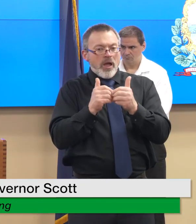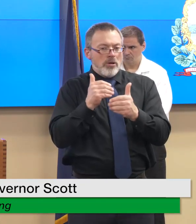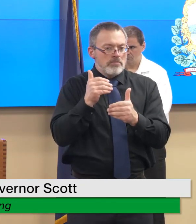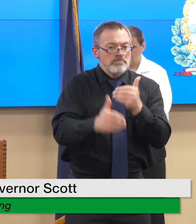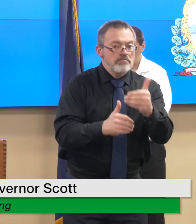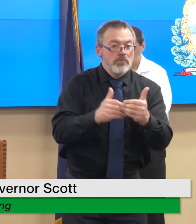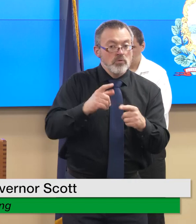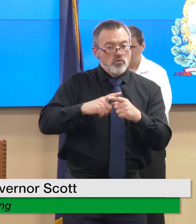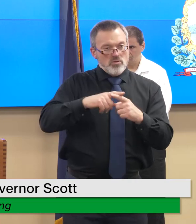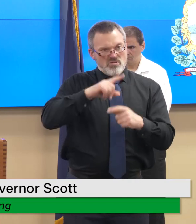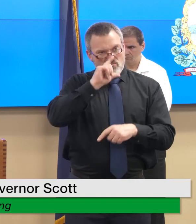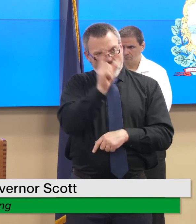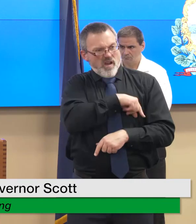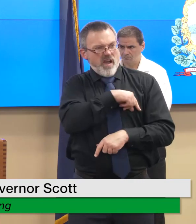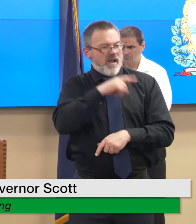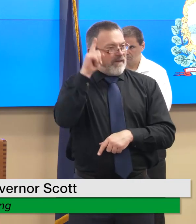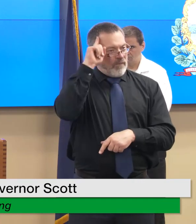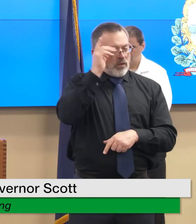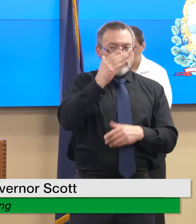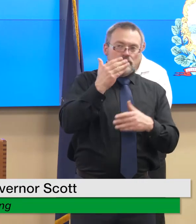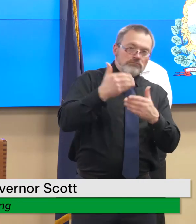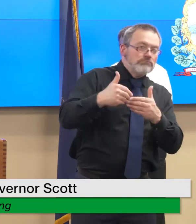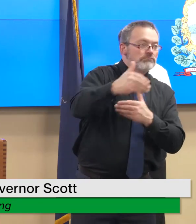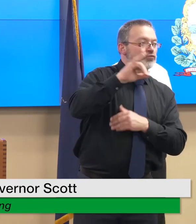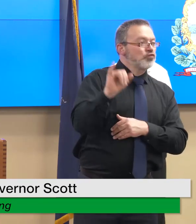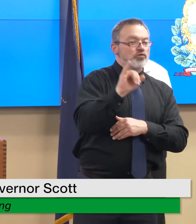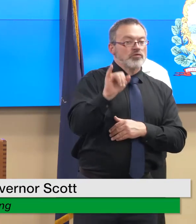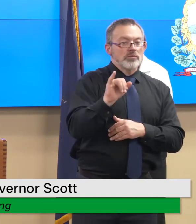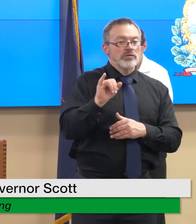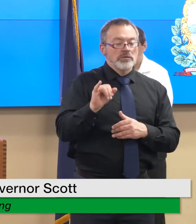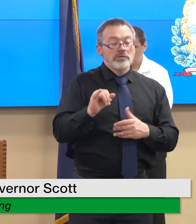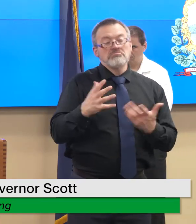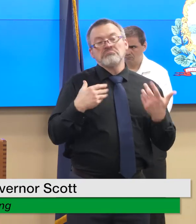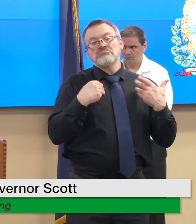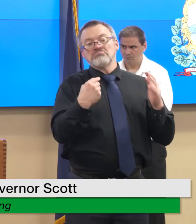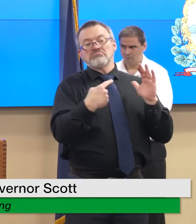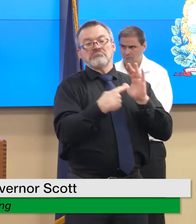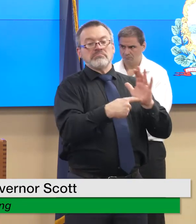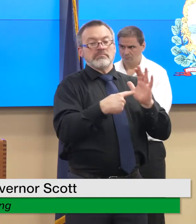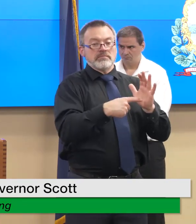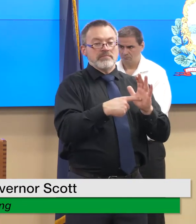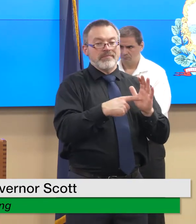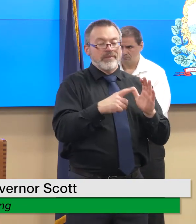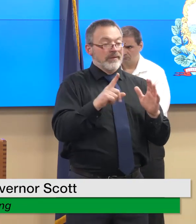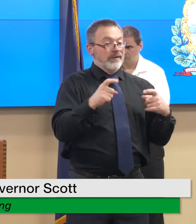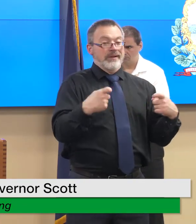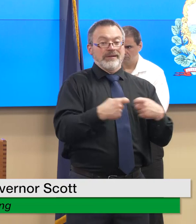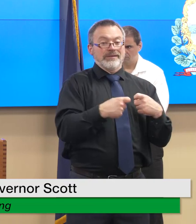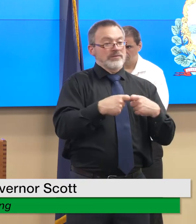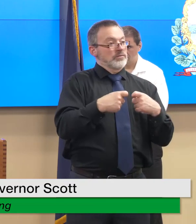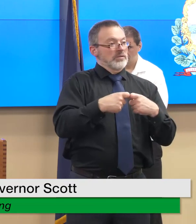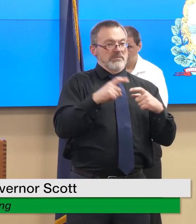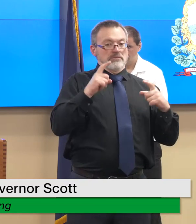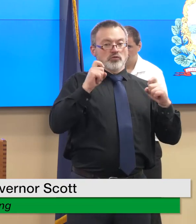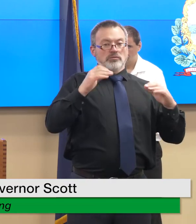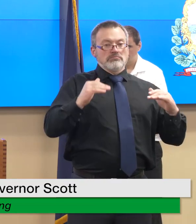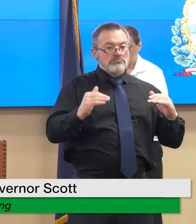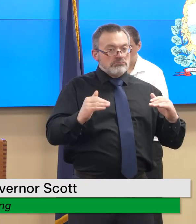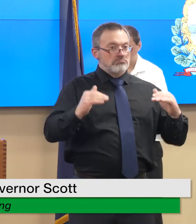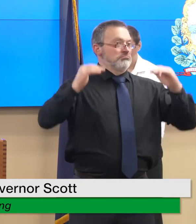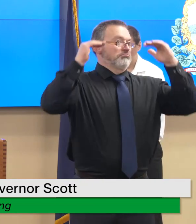insurance. Things like if you need to replace your utilities, elevating them,